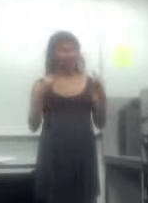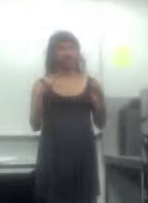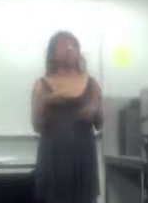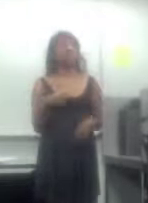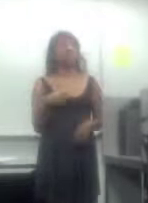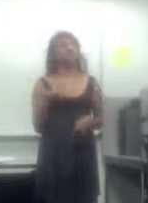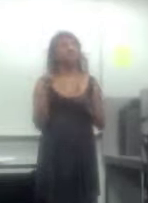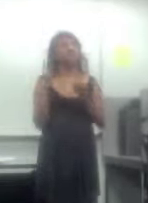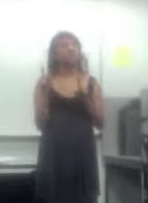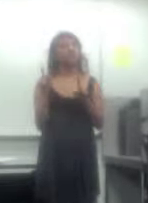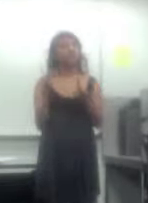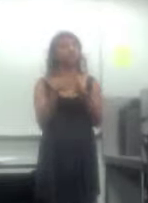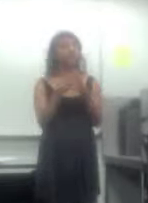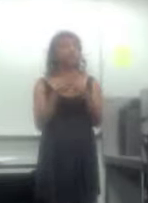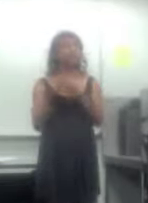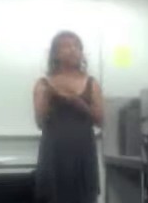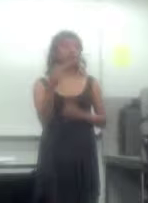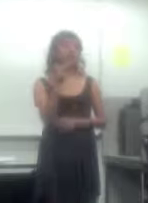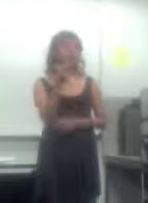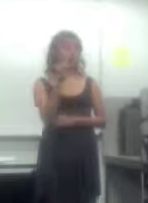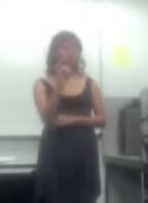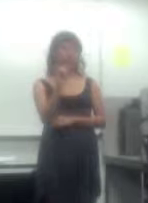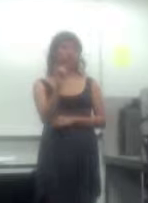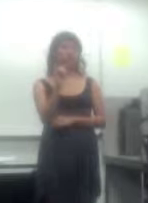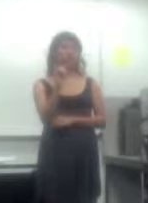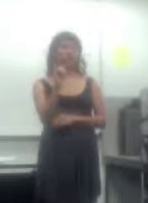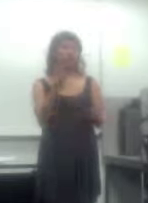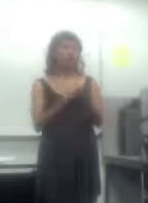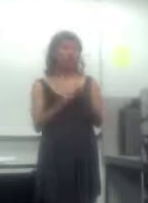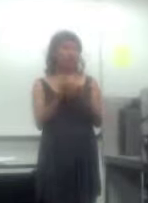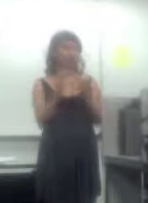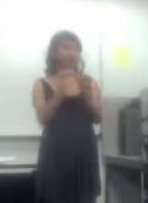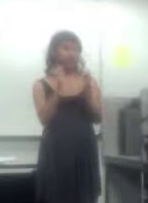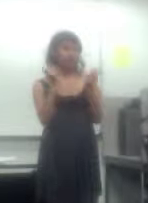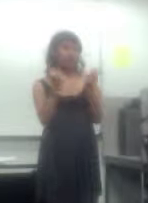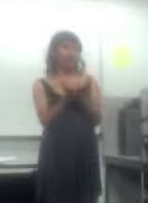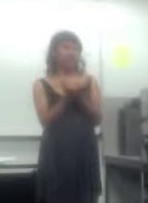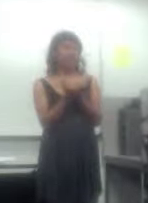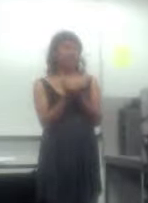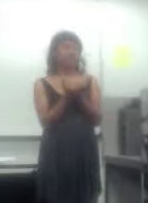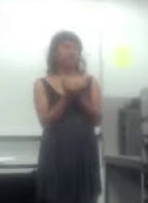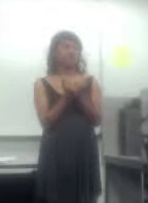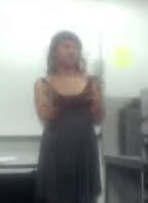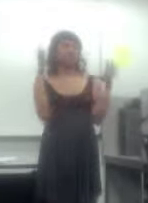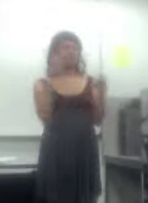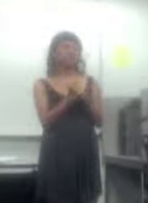Impaired Hockey Association, which is abbreviated AHIHA, which is really hard to say.